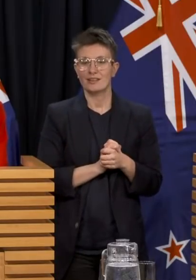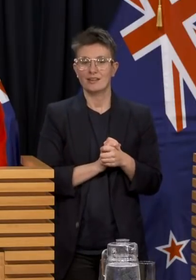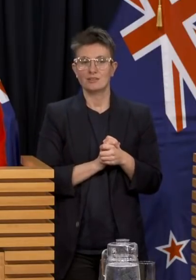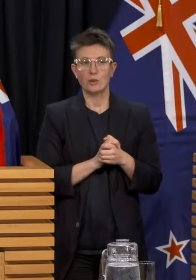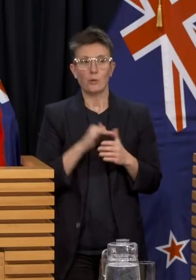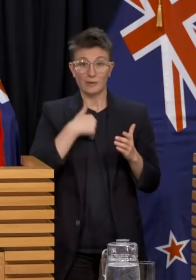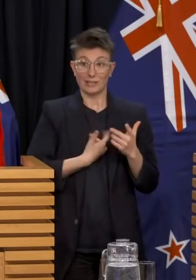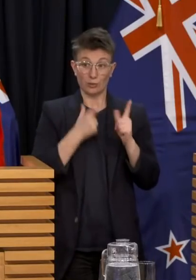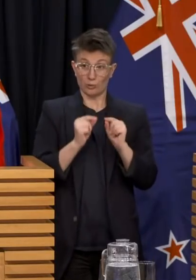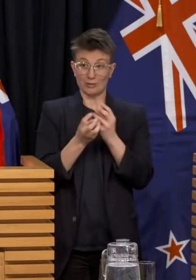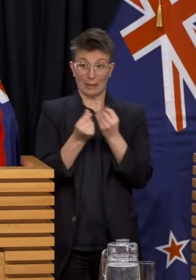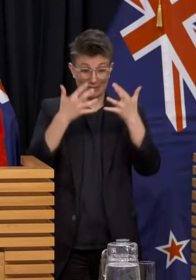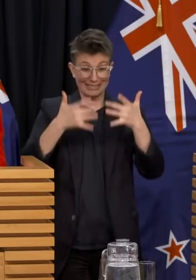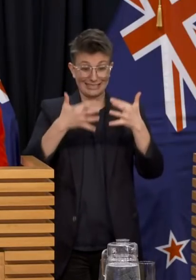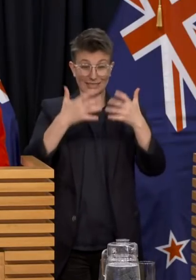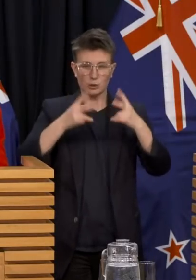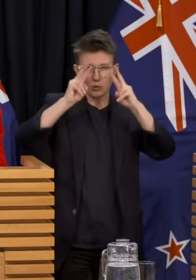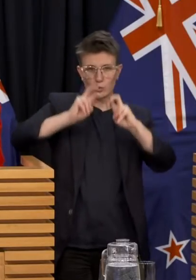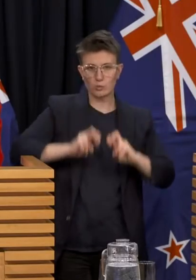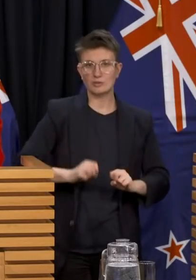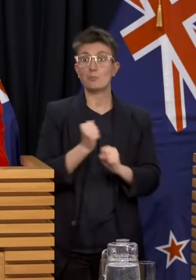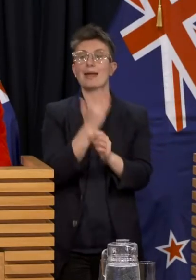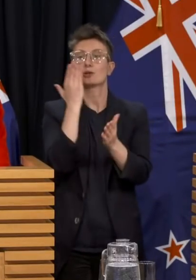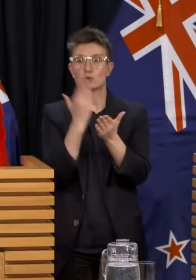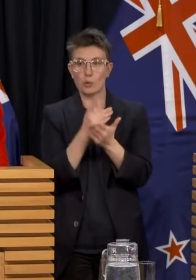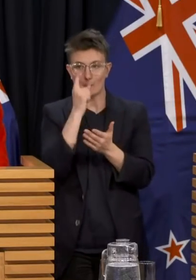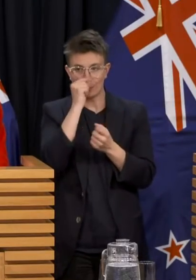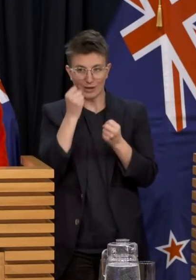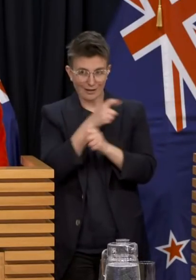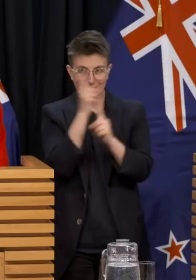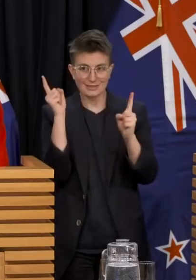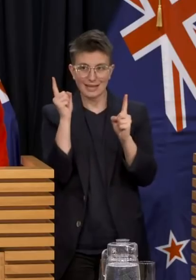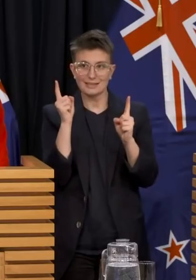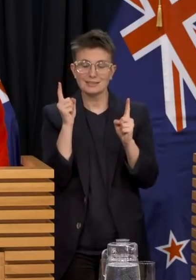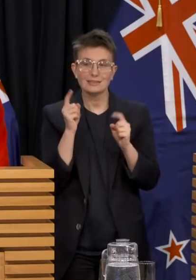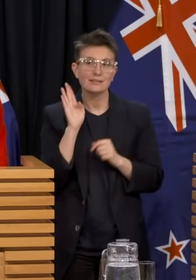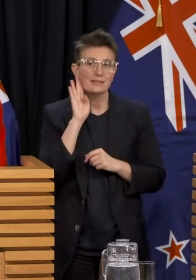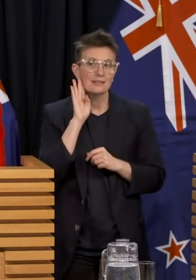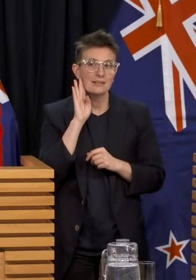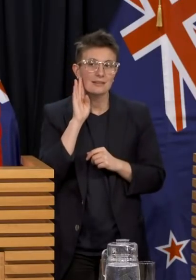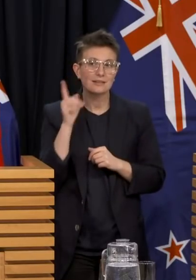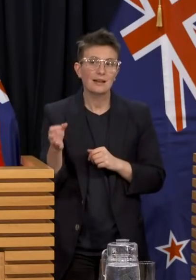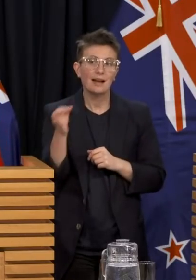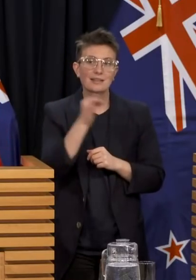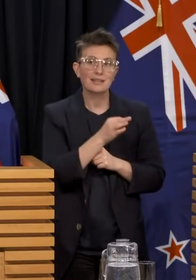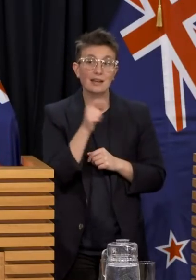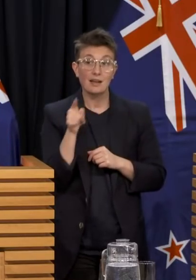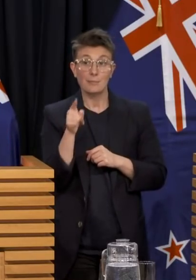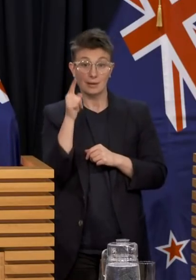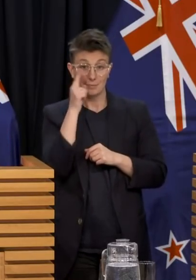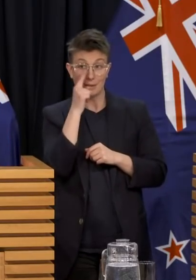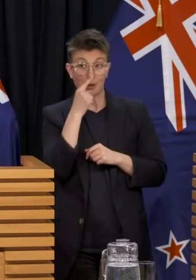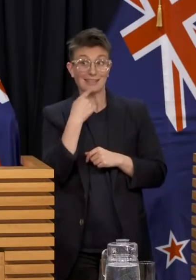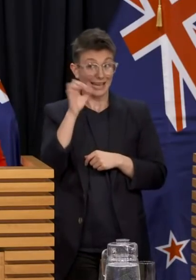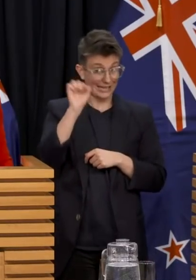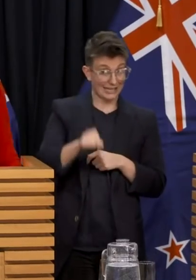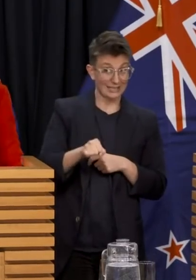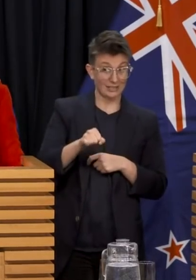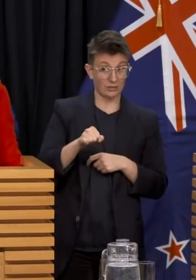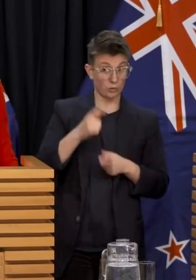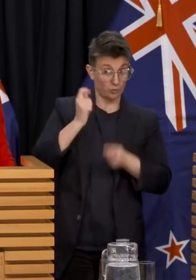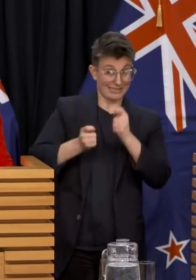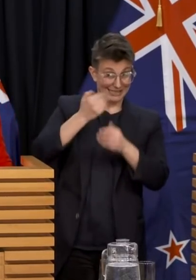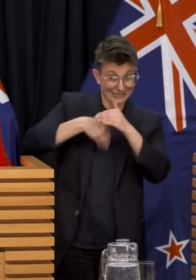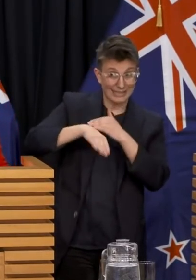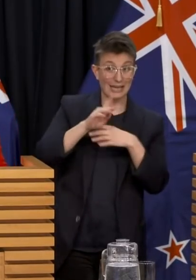some work going on to make that happen. Yeah. You use the test inside the hotels, right? Sorry? People are generally saying Yes, because if they don't, they stay in the hotel